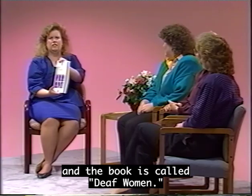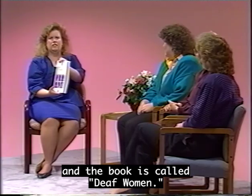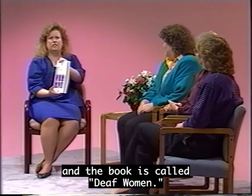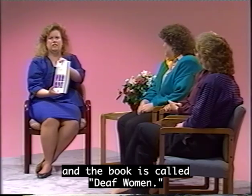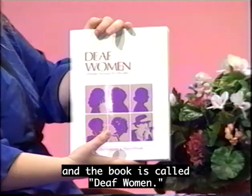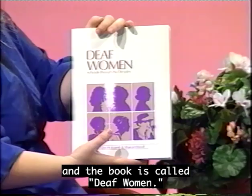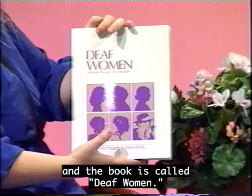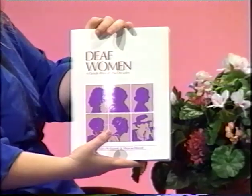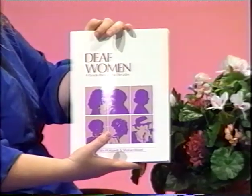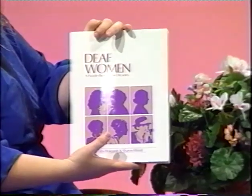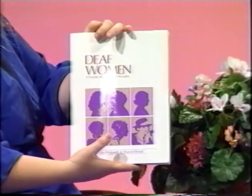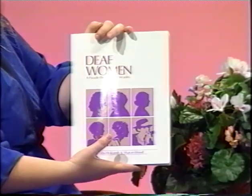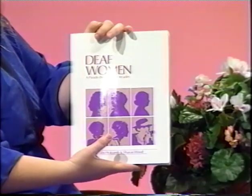Women.